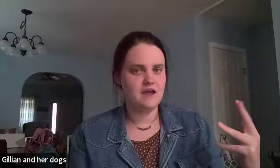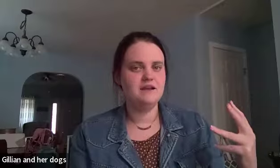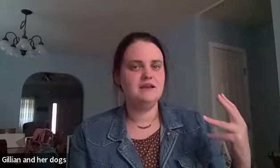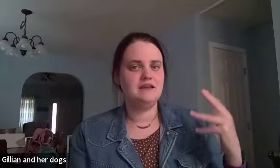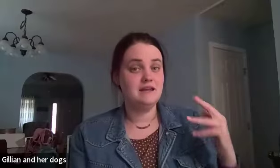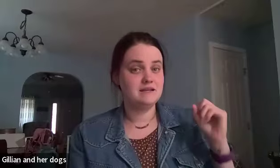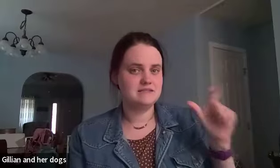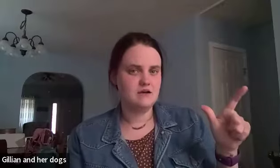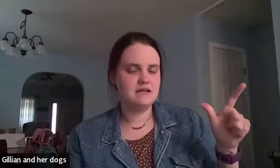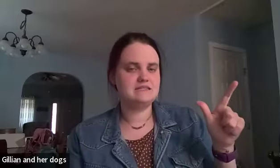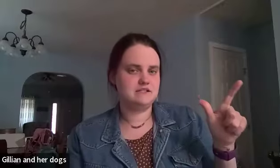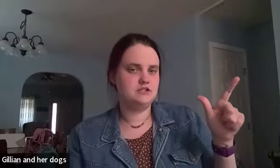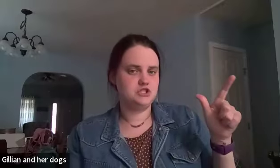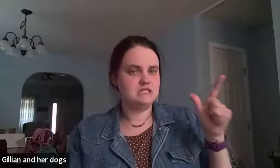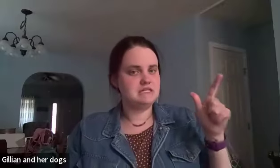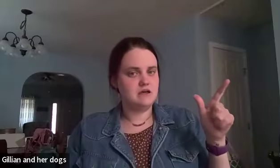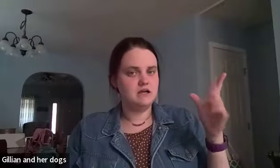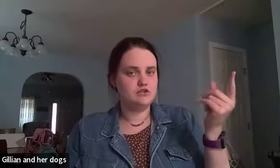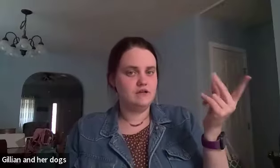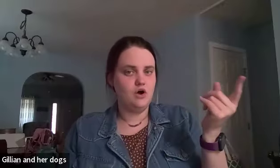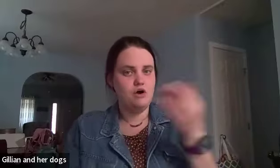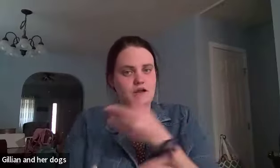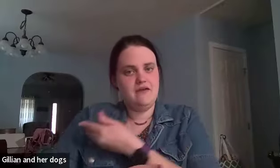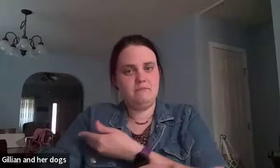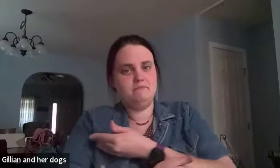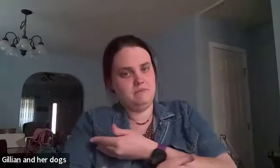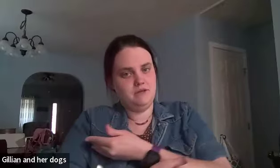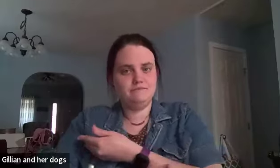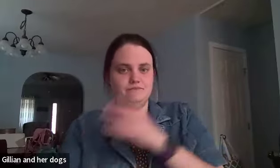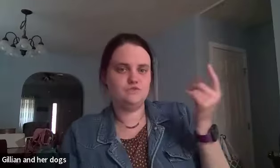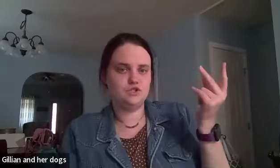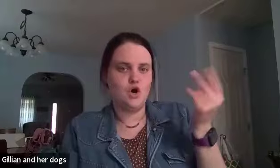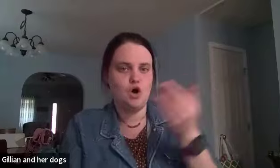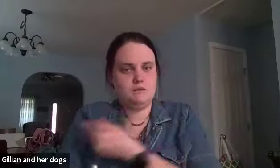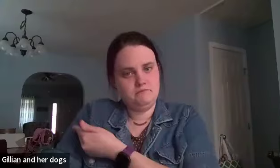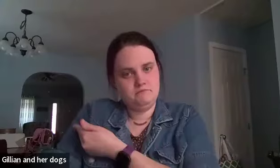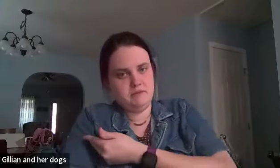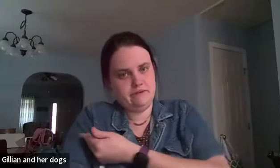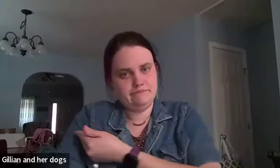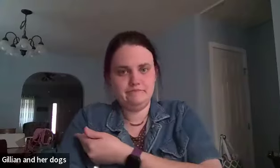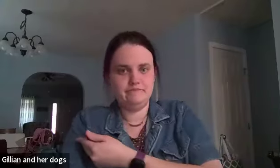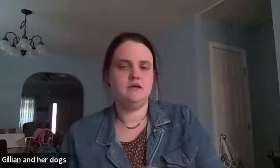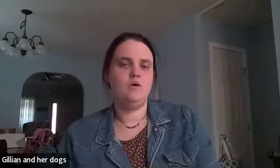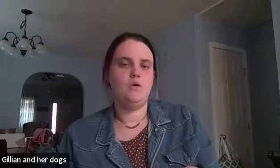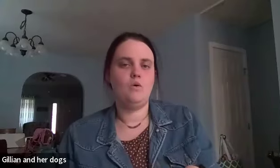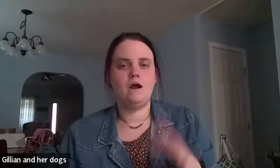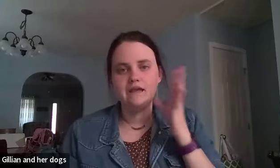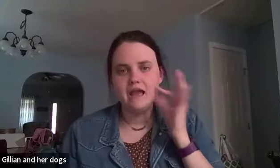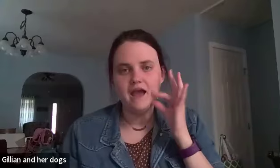that, in ASL, it's literally just the sign. So like dog and then baby, dog, baby or